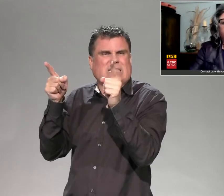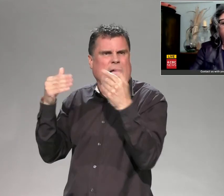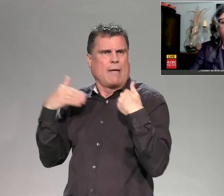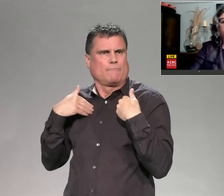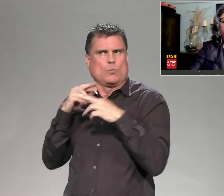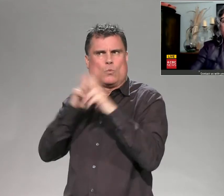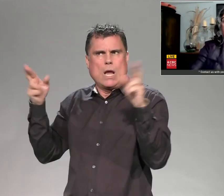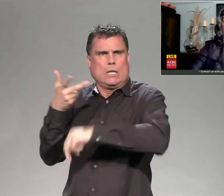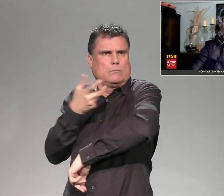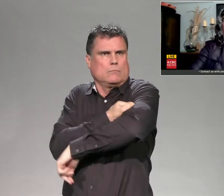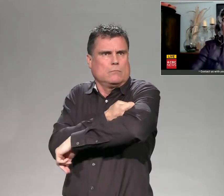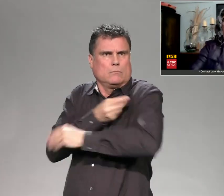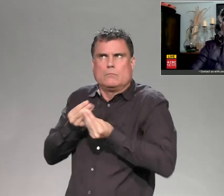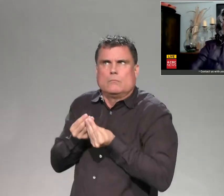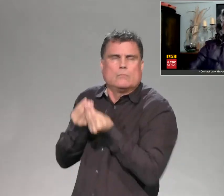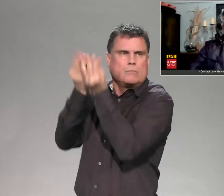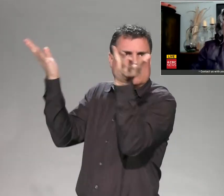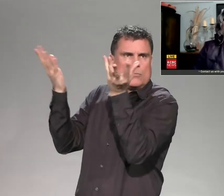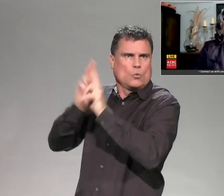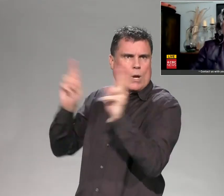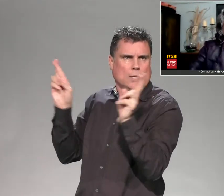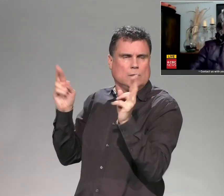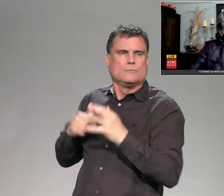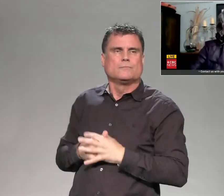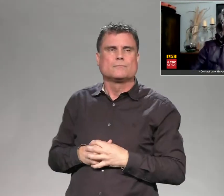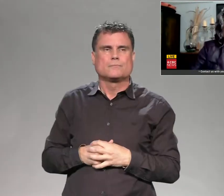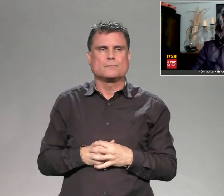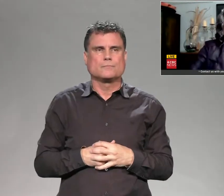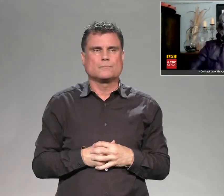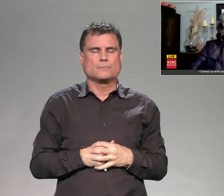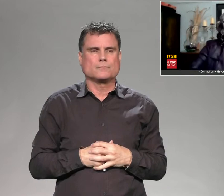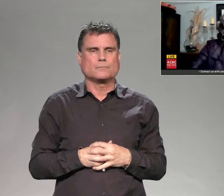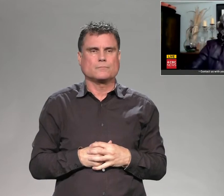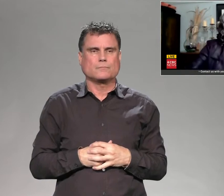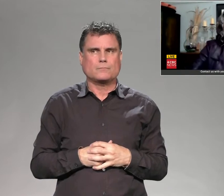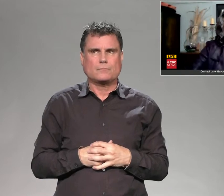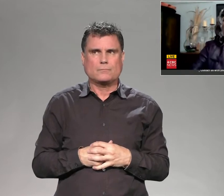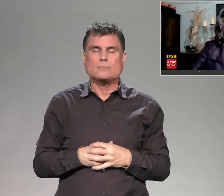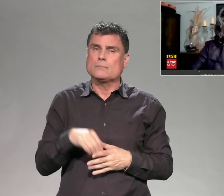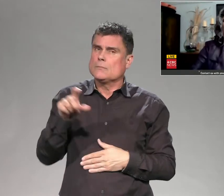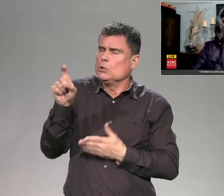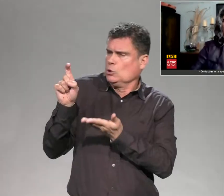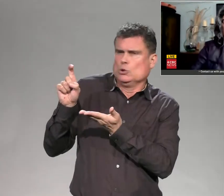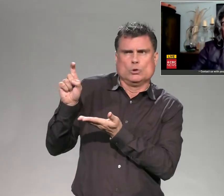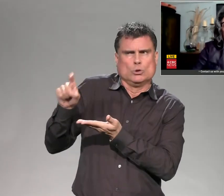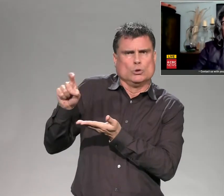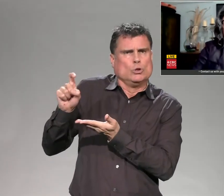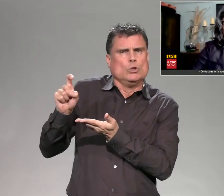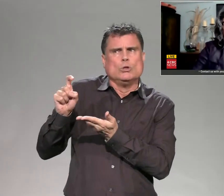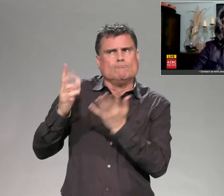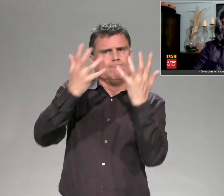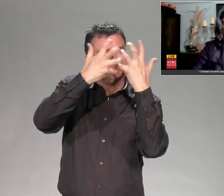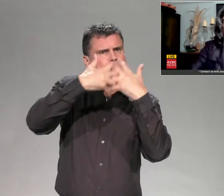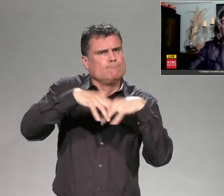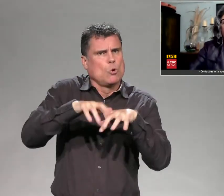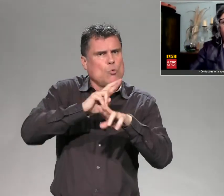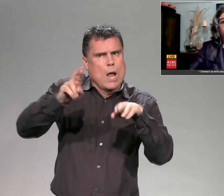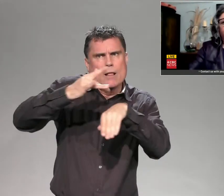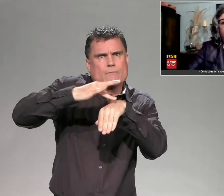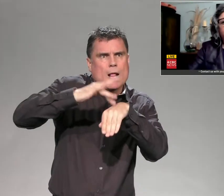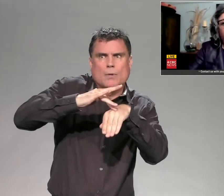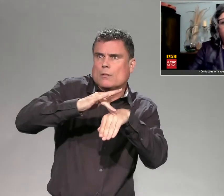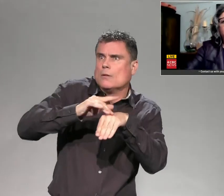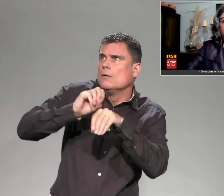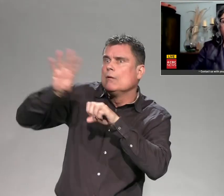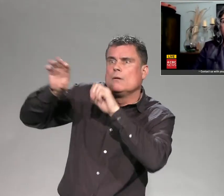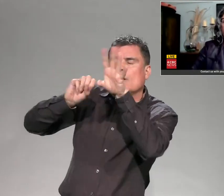those people in terms of having vaccine that's available. Having it there in a timely way has been a challenge. We've